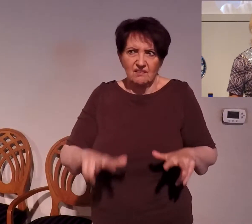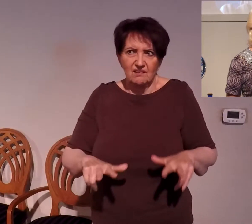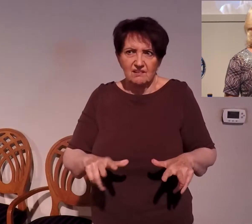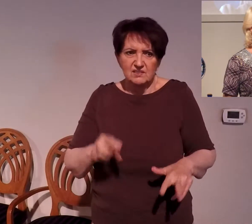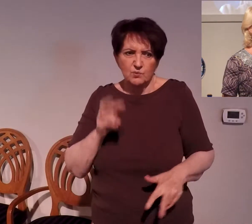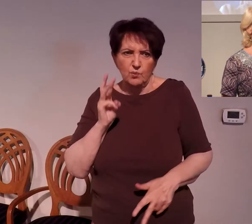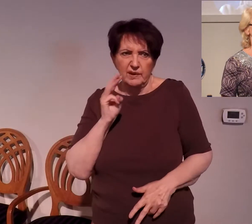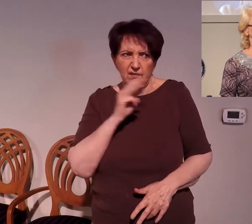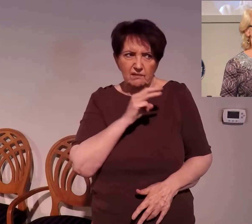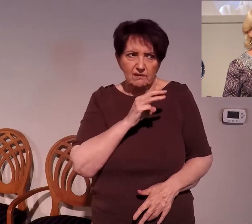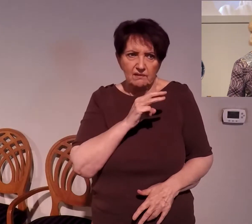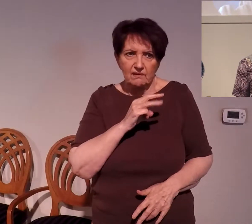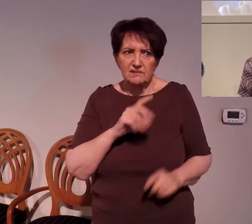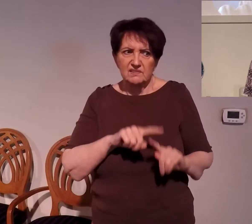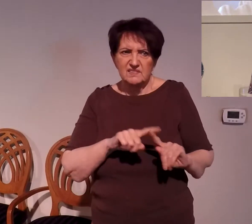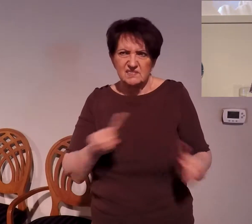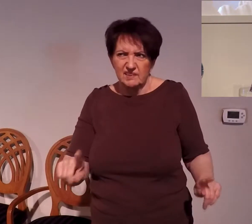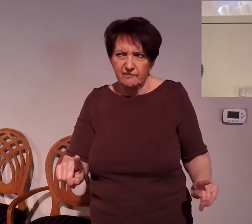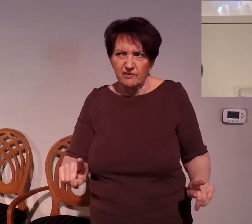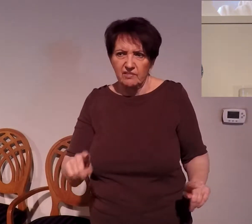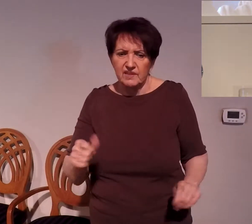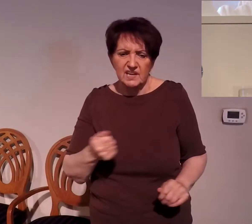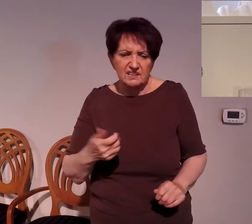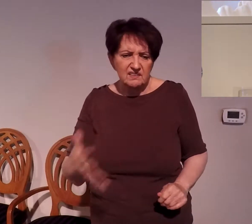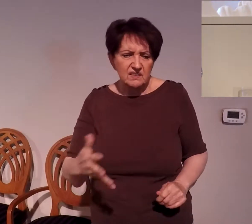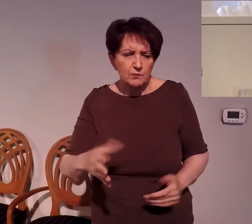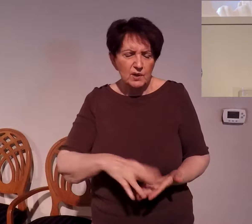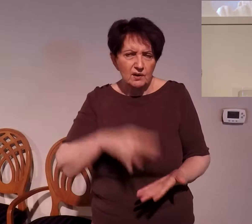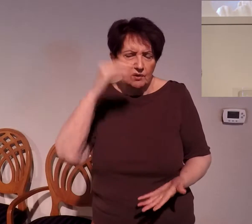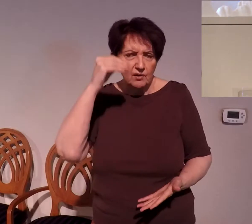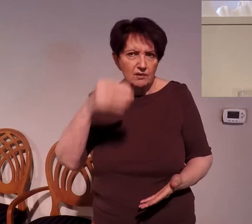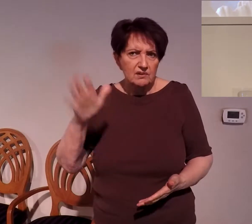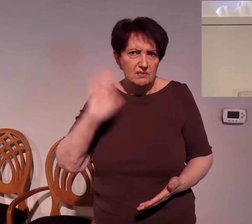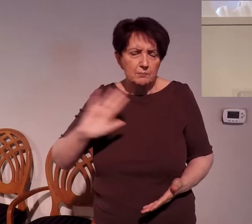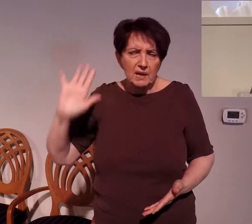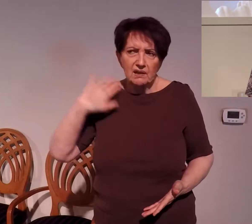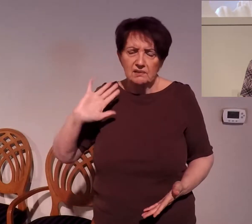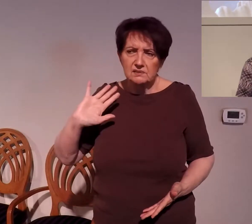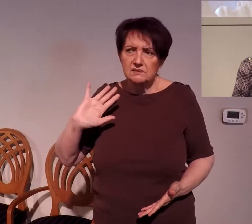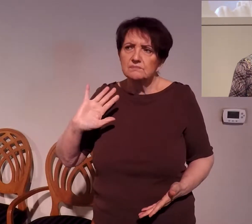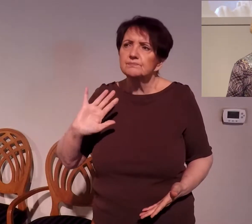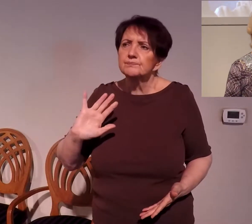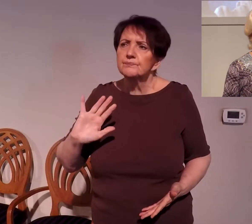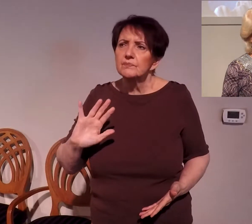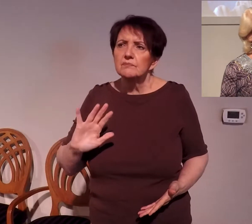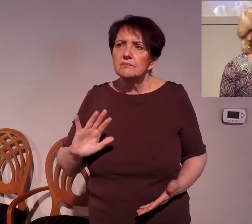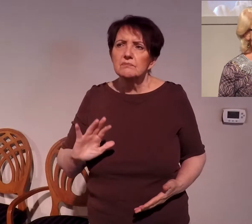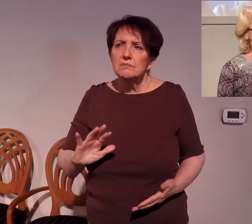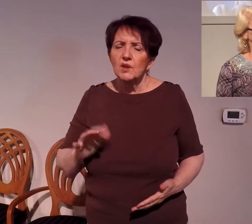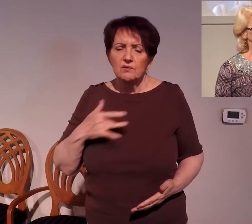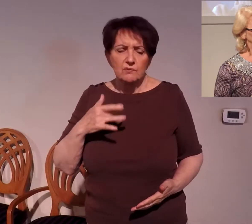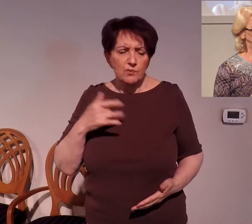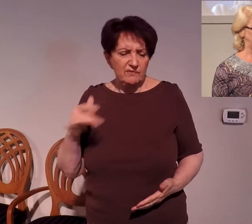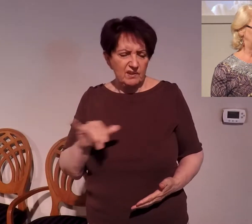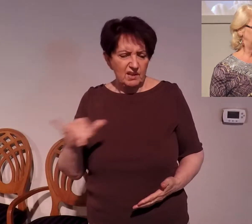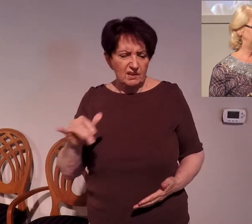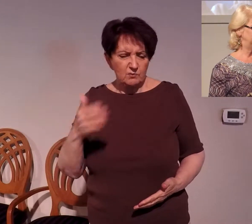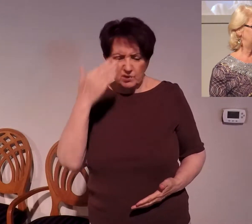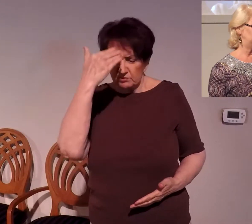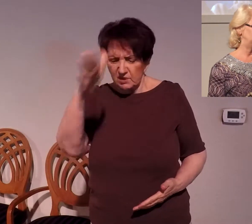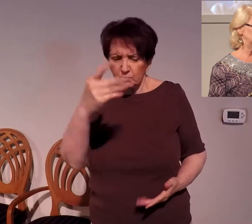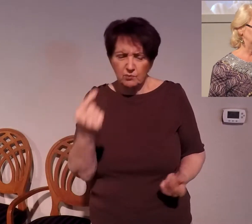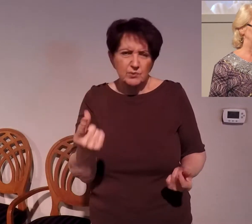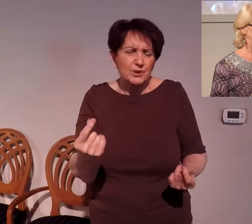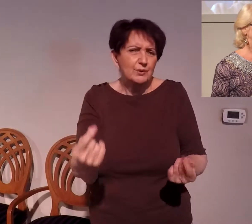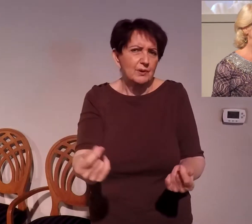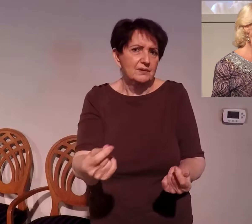weird. And it's different than anything that we ever learned before. And we feel like we don't know what we're doing. And